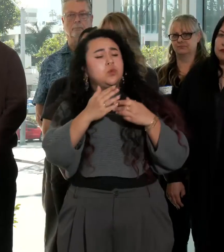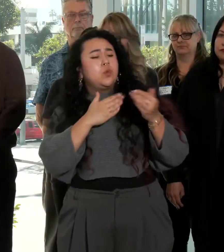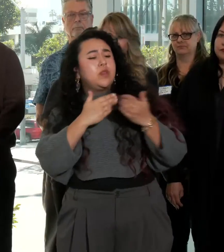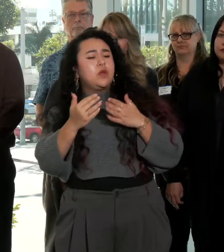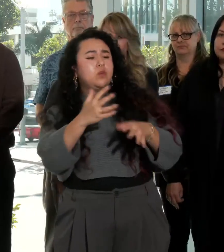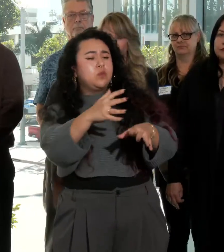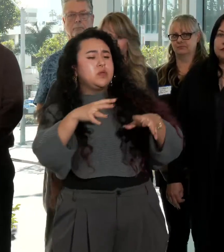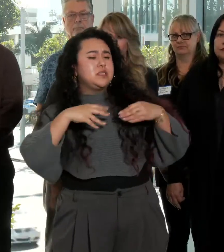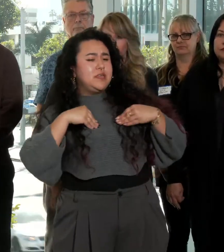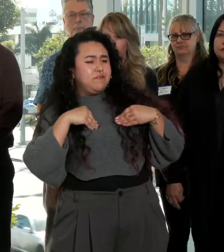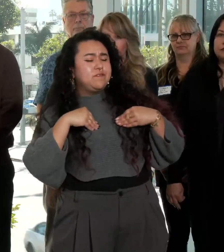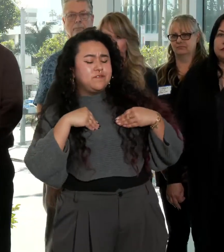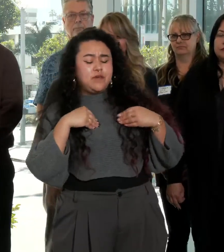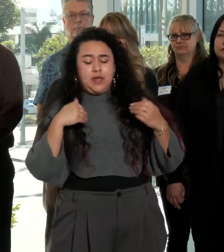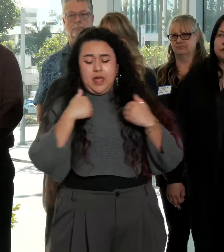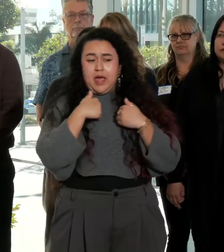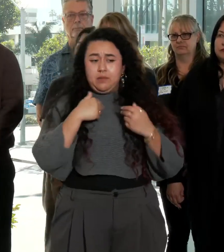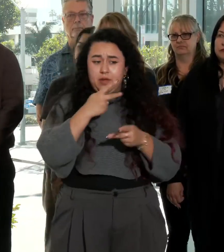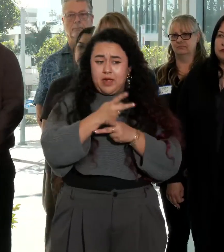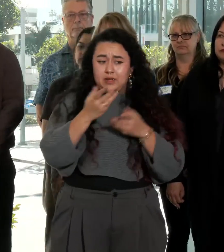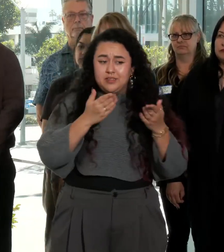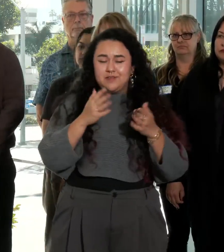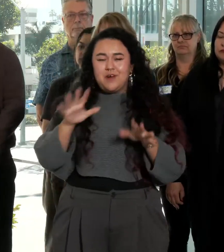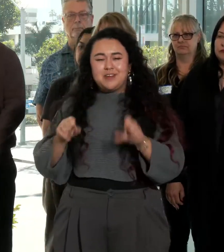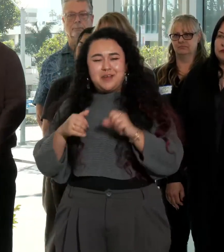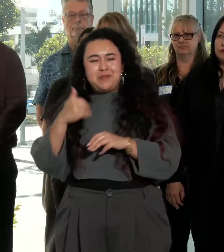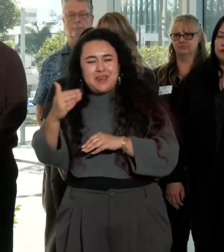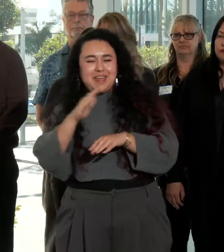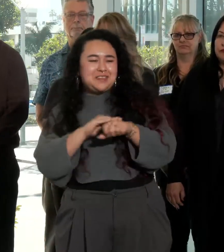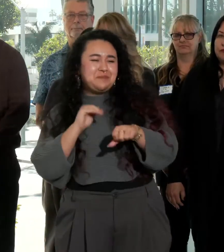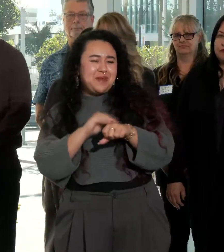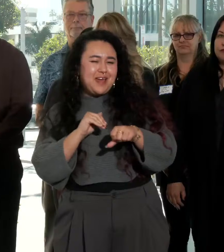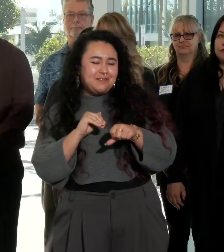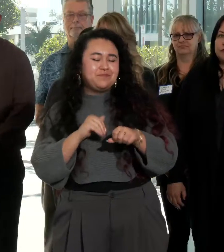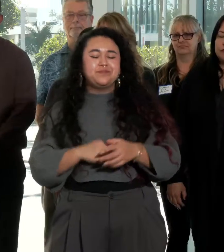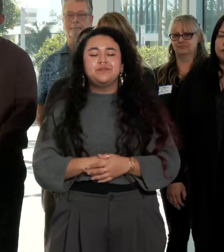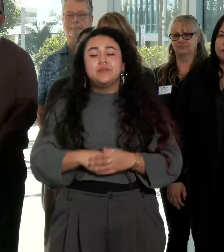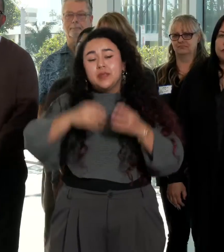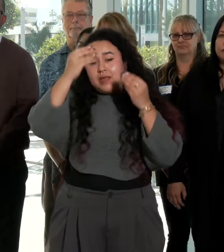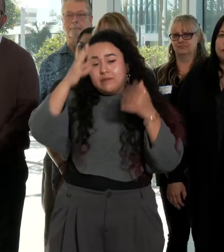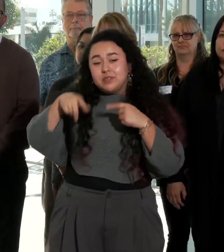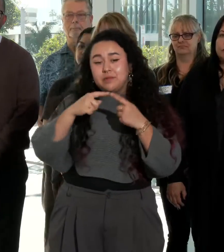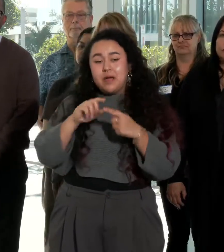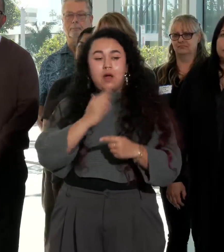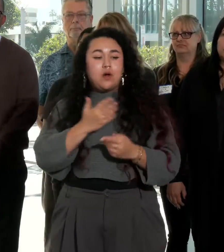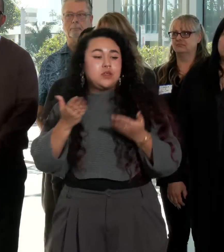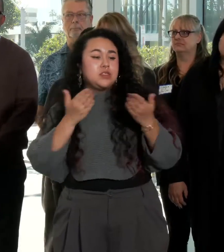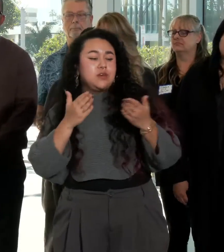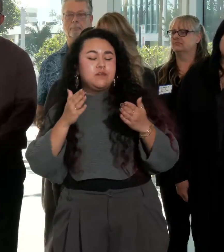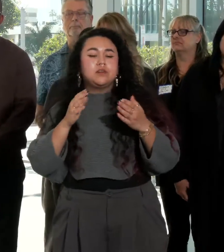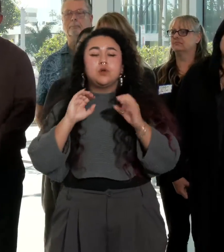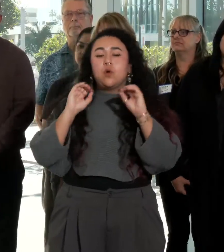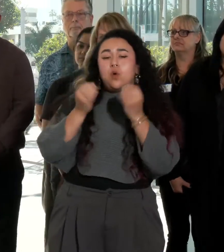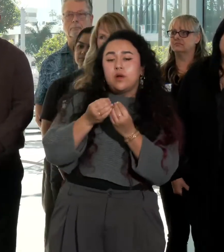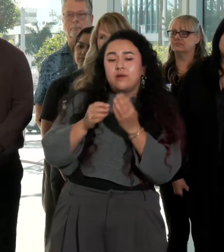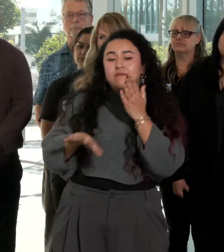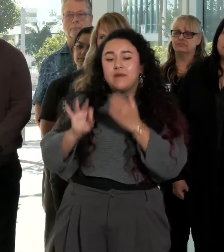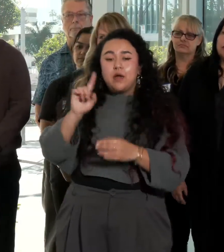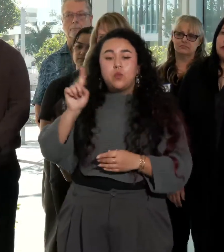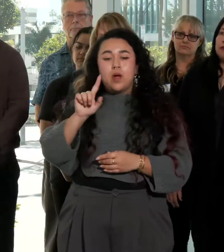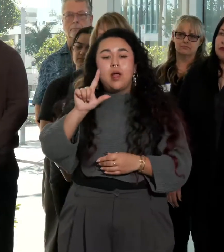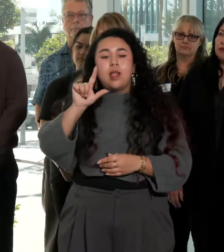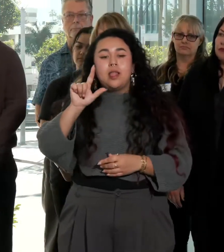care services or just to adopt their next pet. Information about our services and organization can be found at